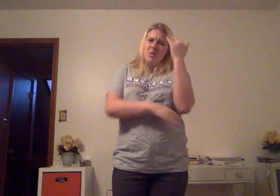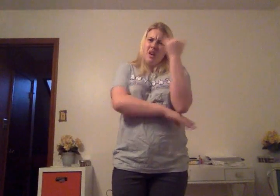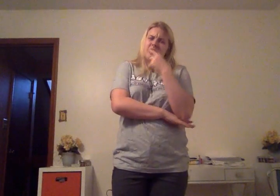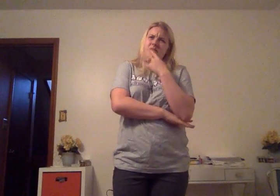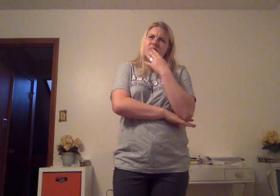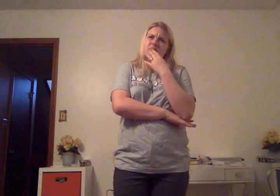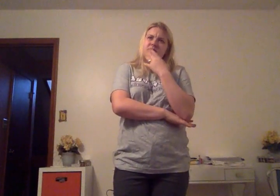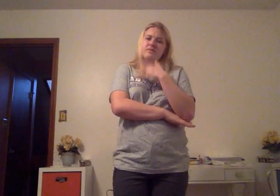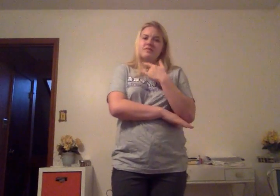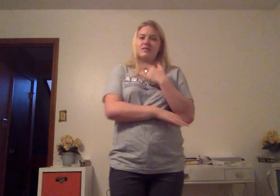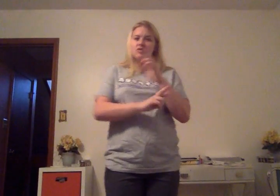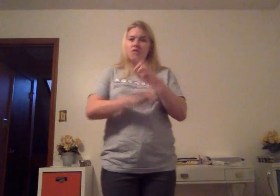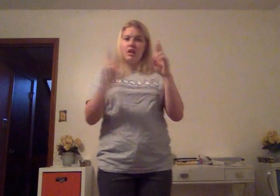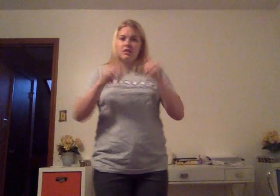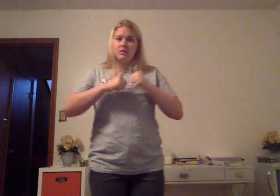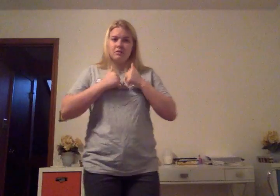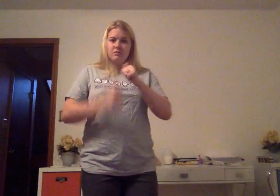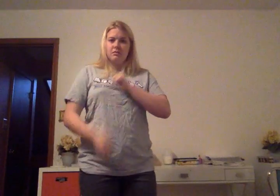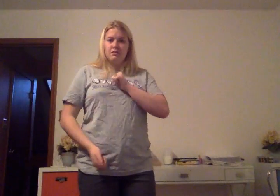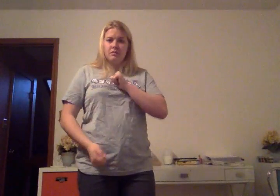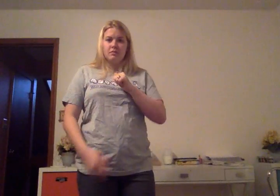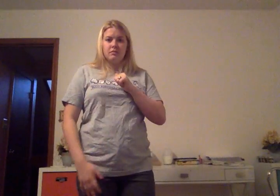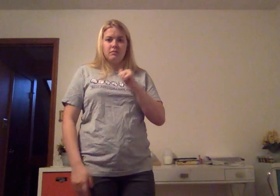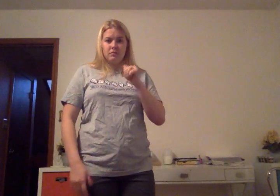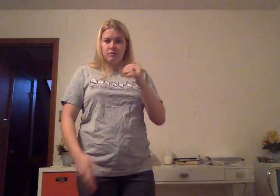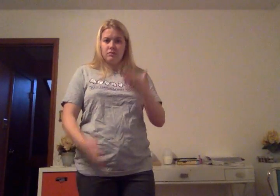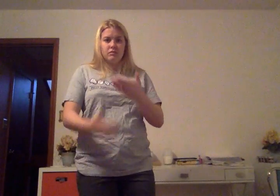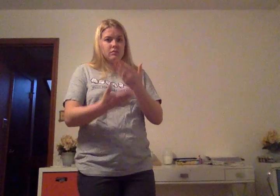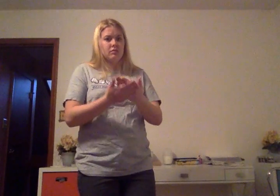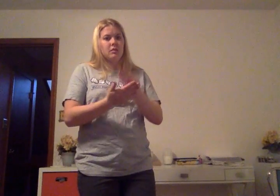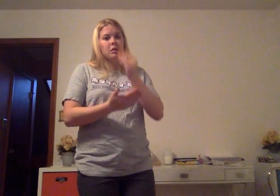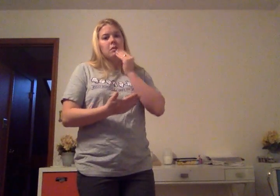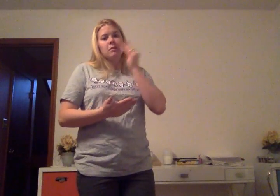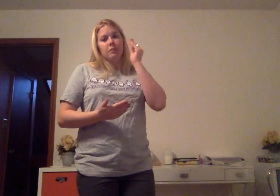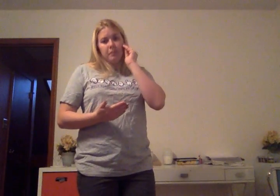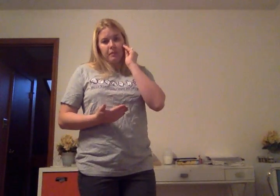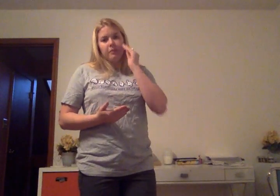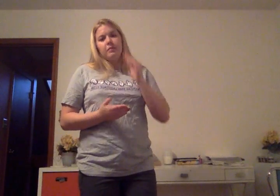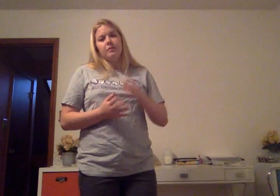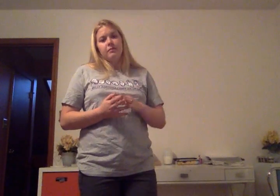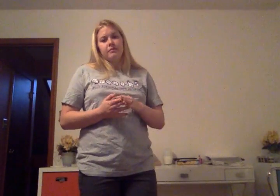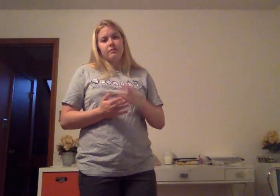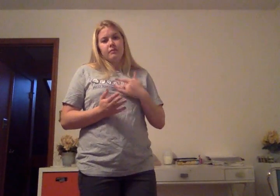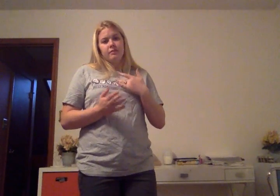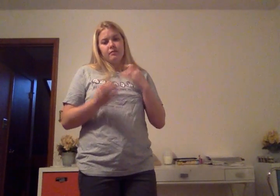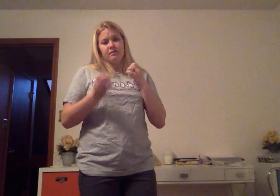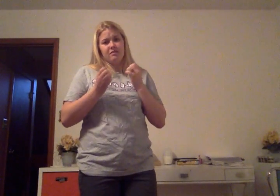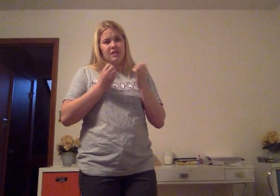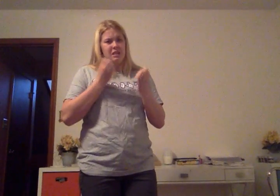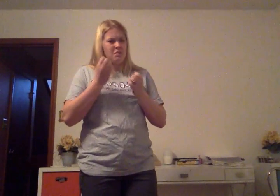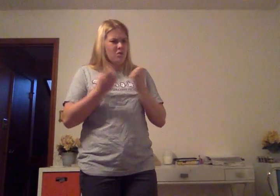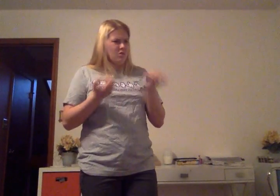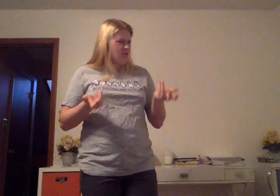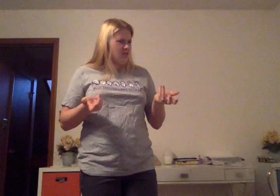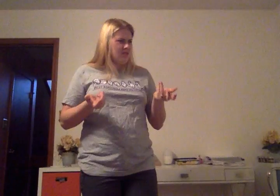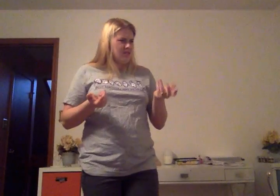own, and one day she came home, and she was emotional. I hadn't asked anything. I knew that she hadn't been